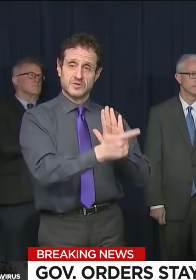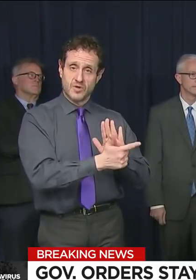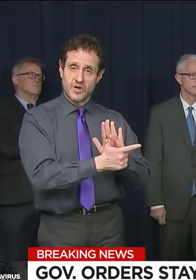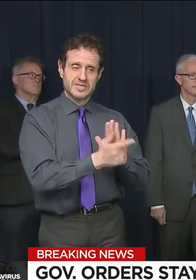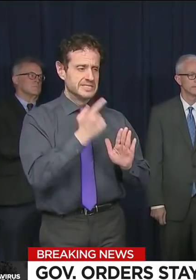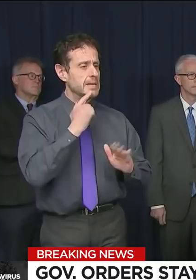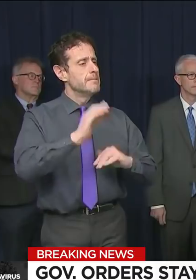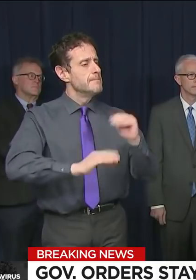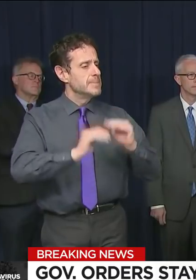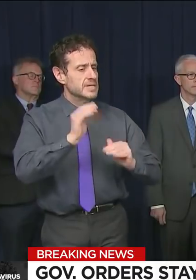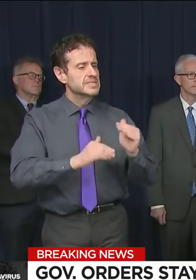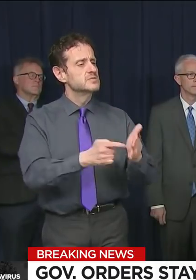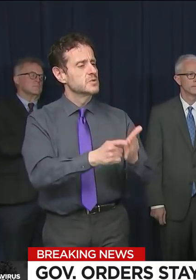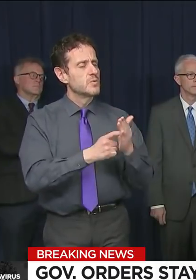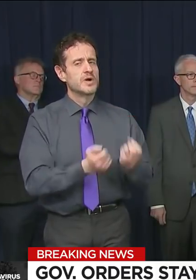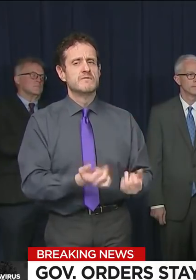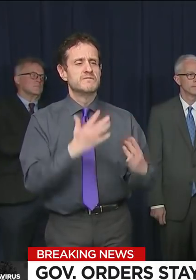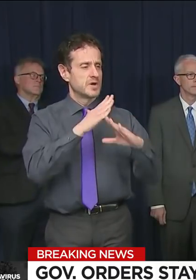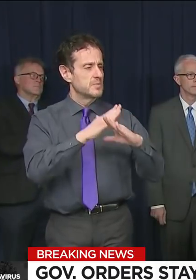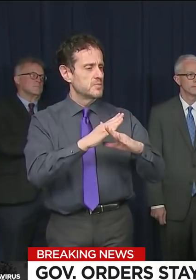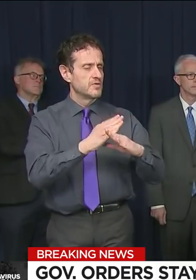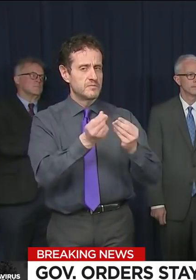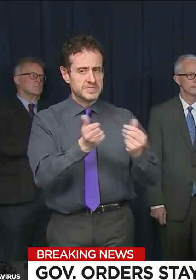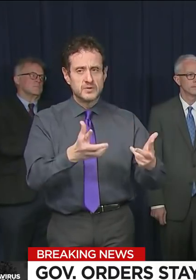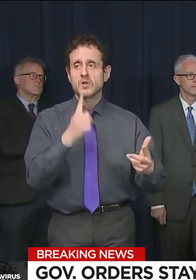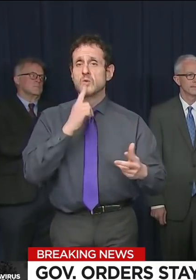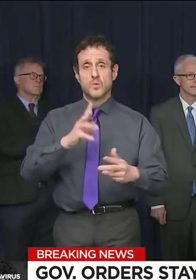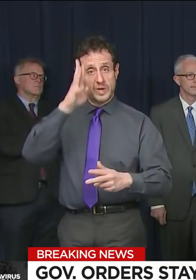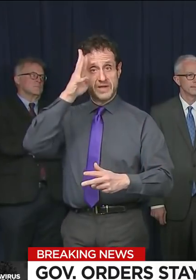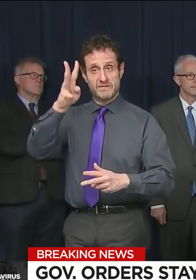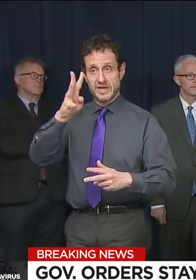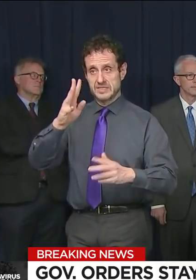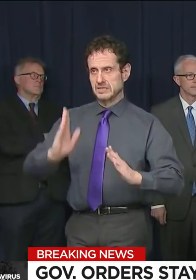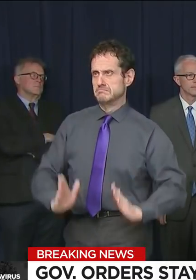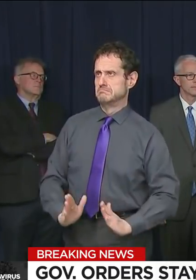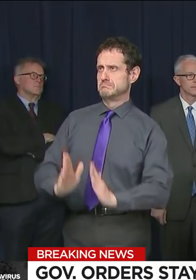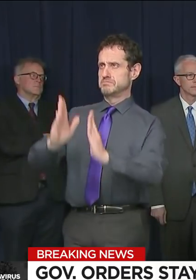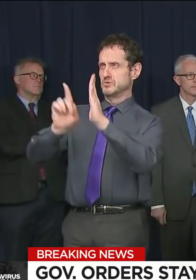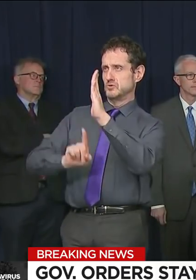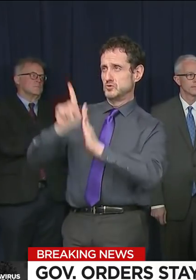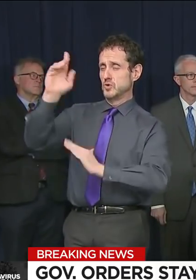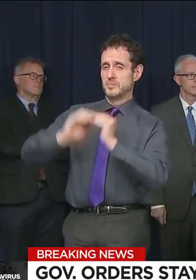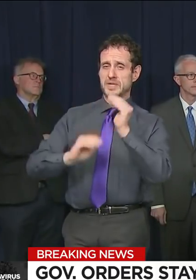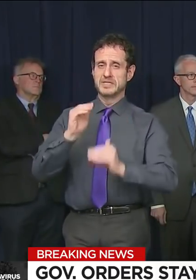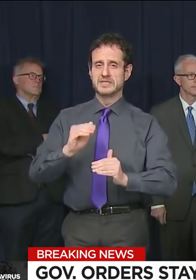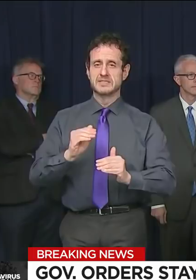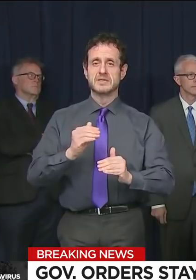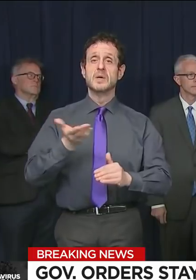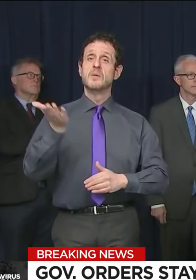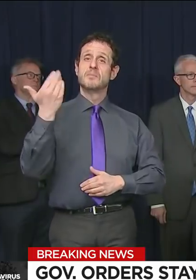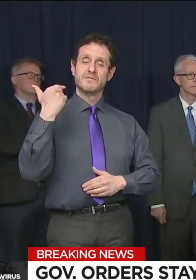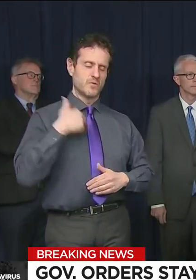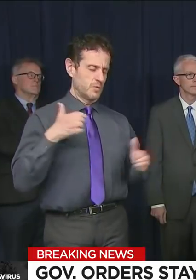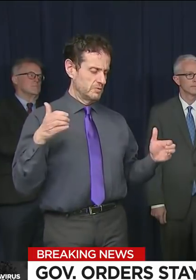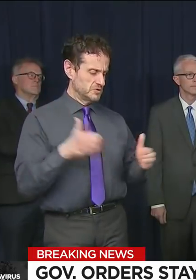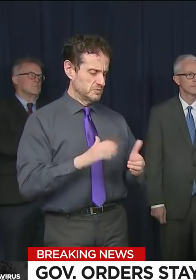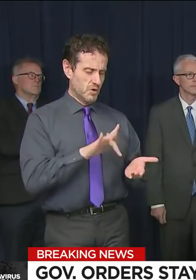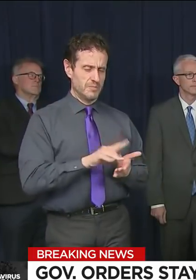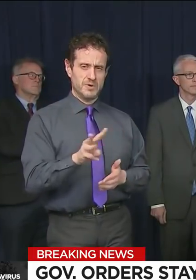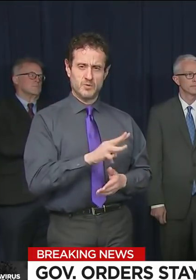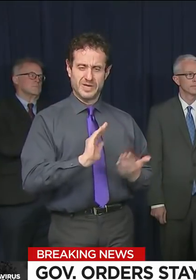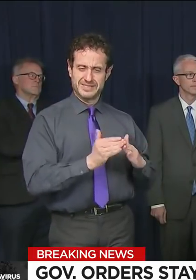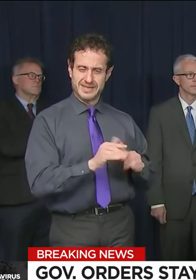fireproof material. We invented skyscrapers. Chicago went from a small Midwest town to one of the biggest cities in the United